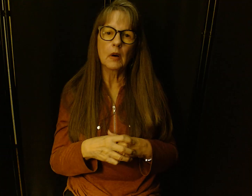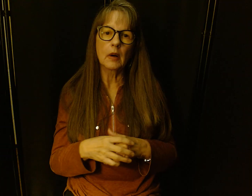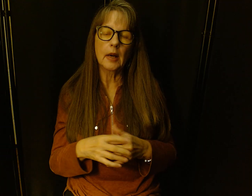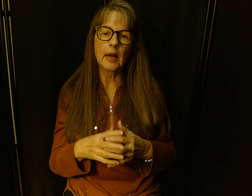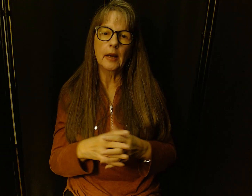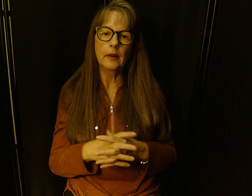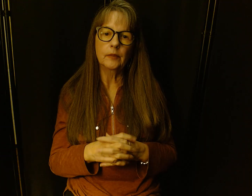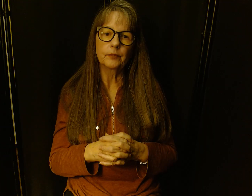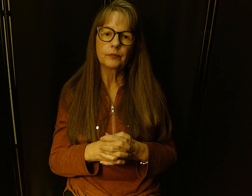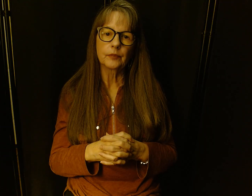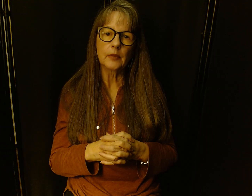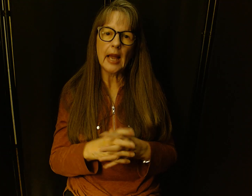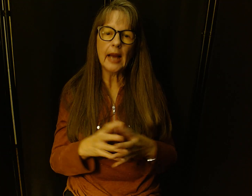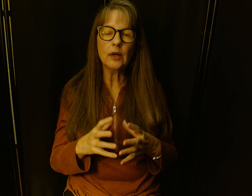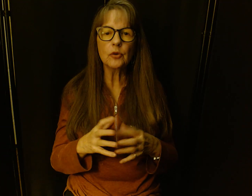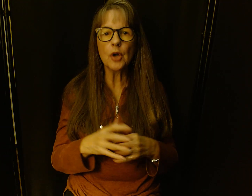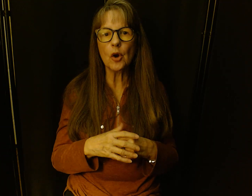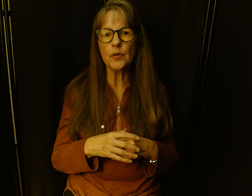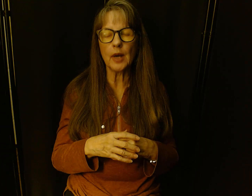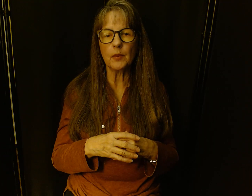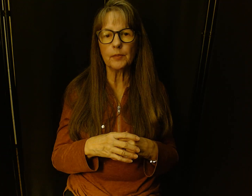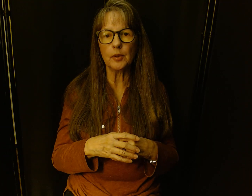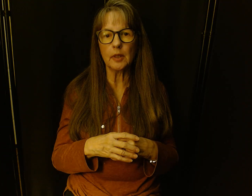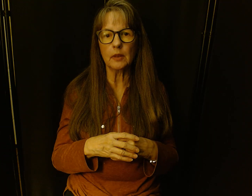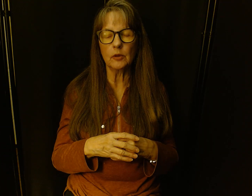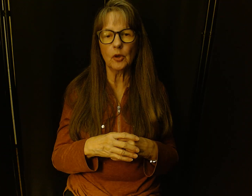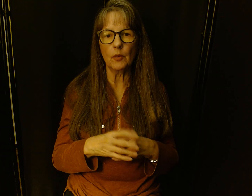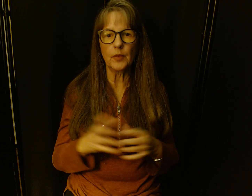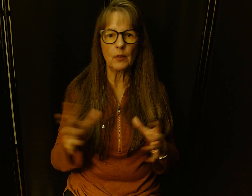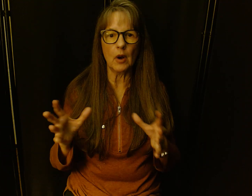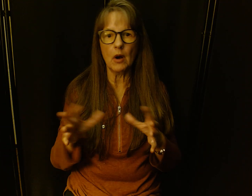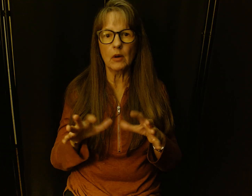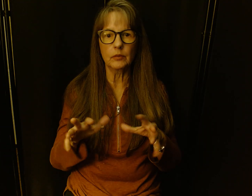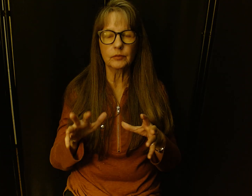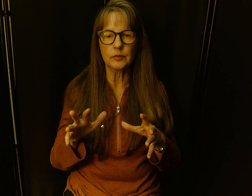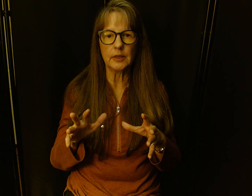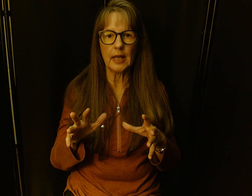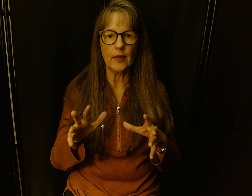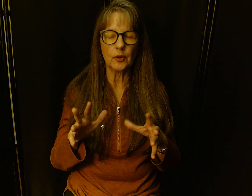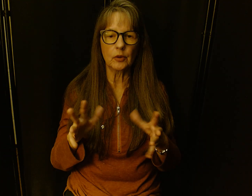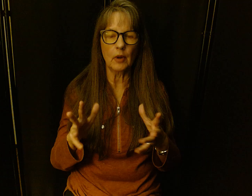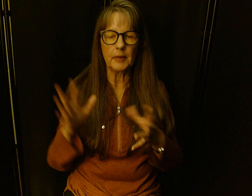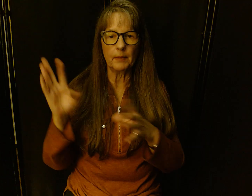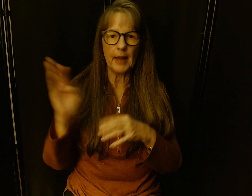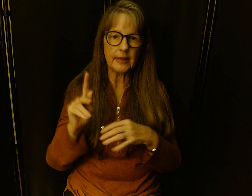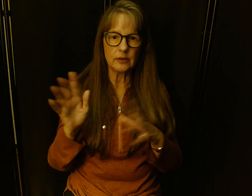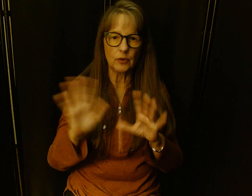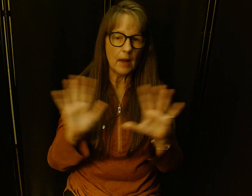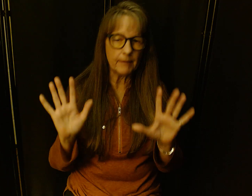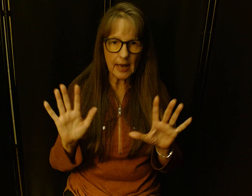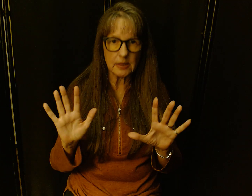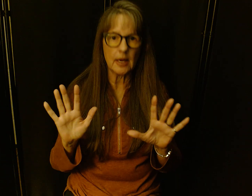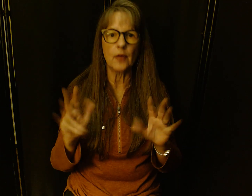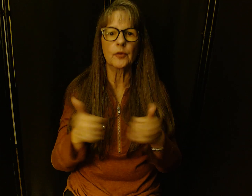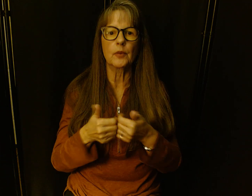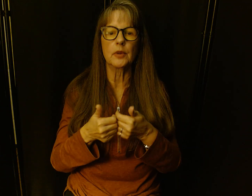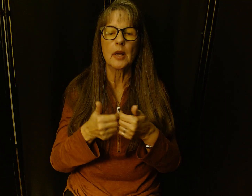Or I don't know that I would put it, they were all together. I mean, they're not back together. They